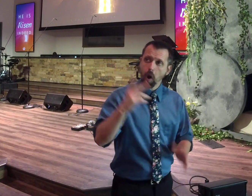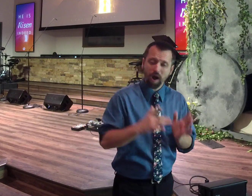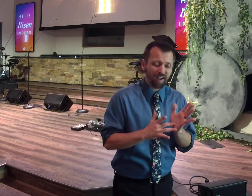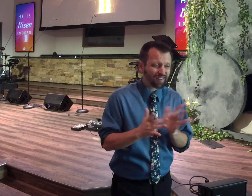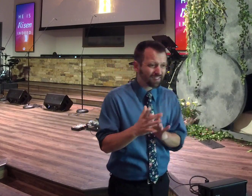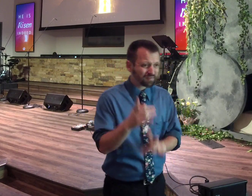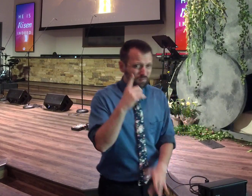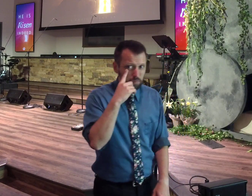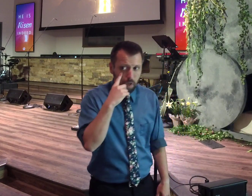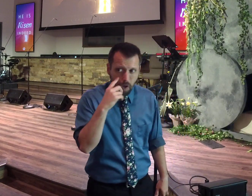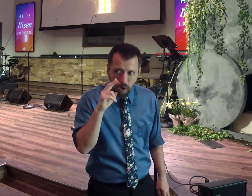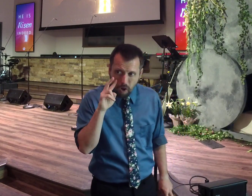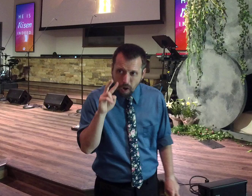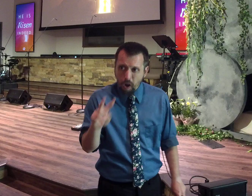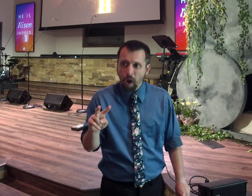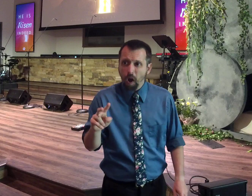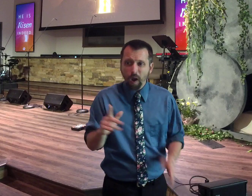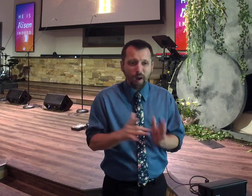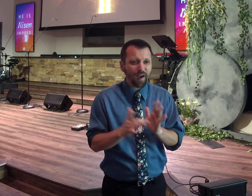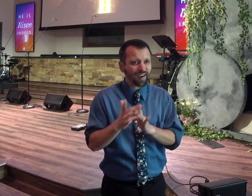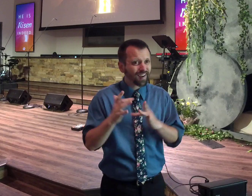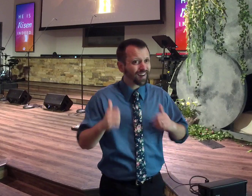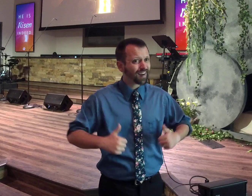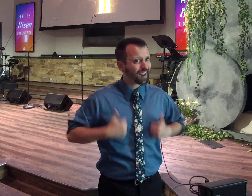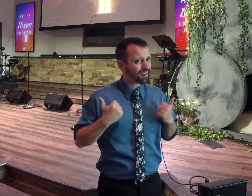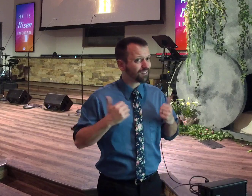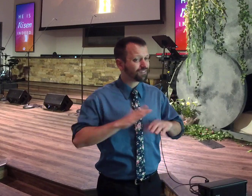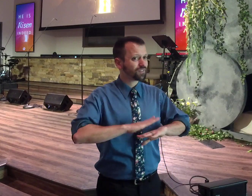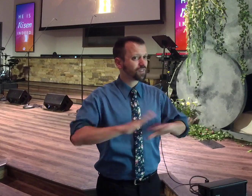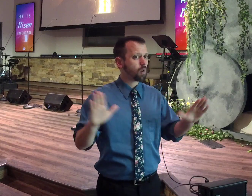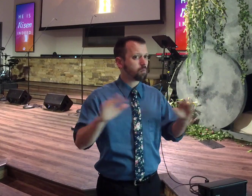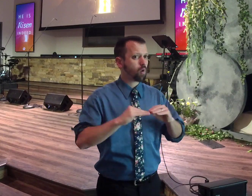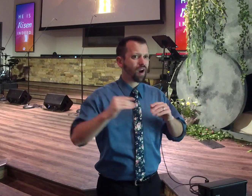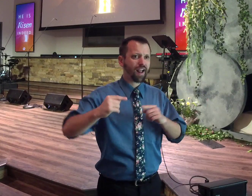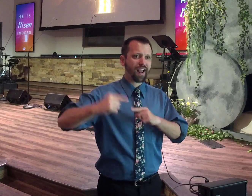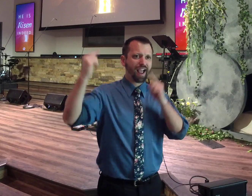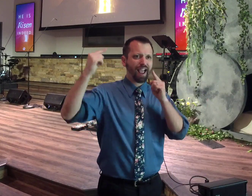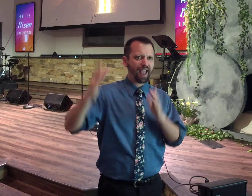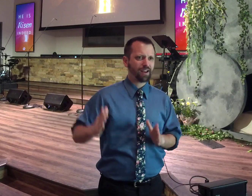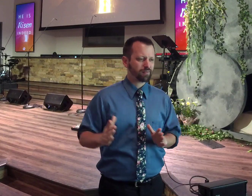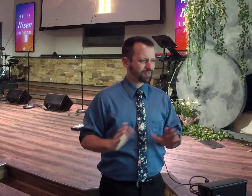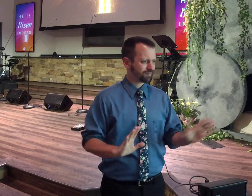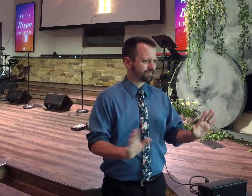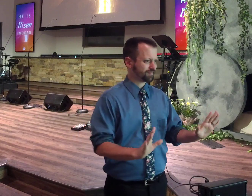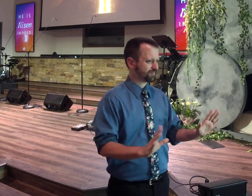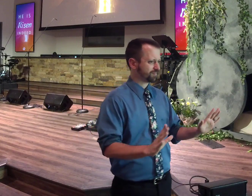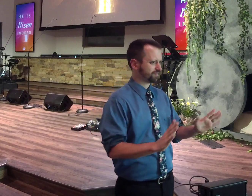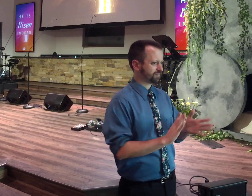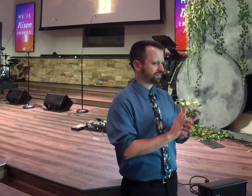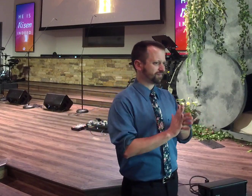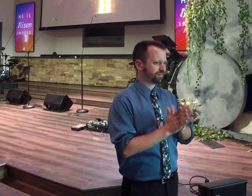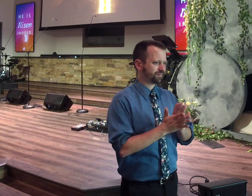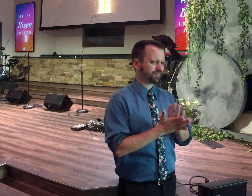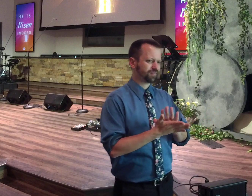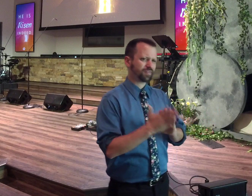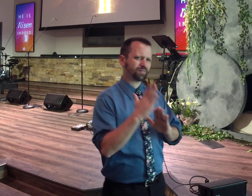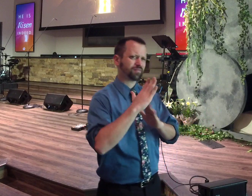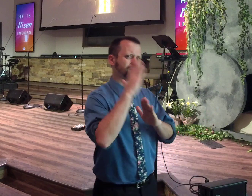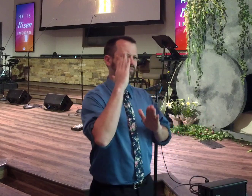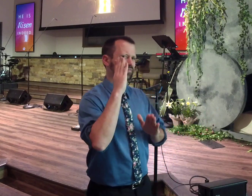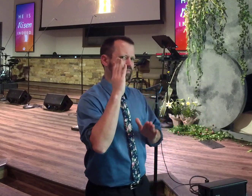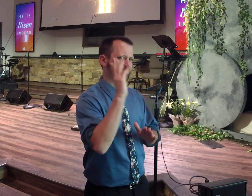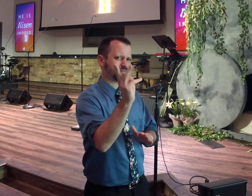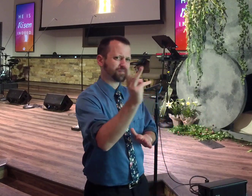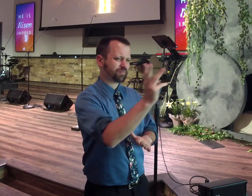that he was in fact alive, he was no longer an enemy of Jesus, but he became one of the greatest evangelists